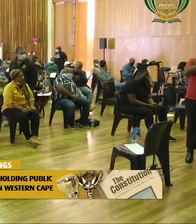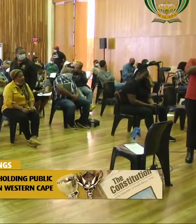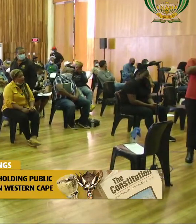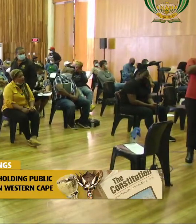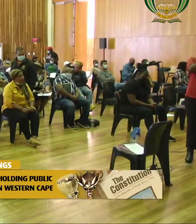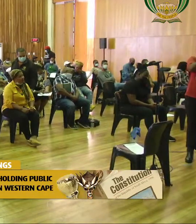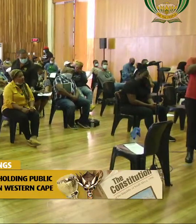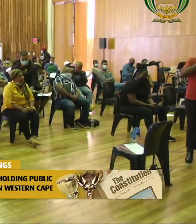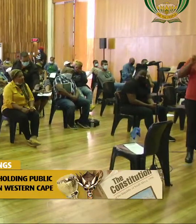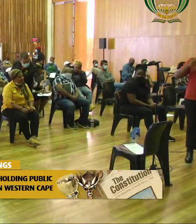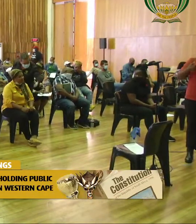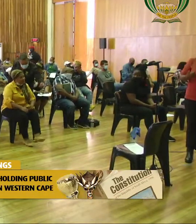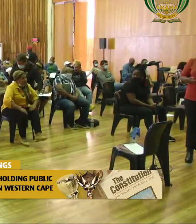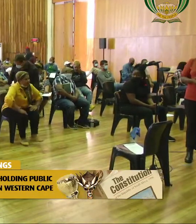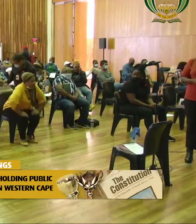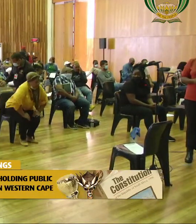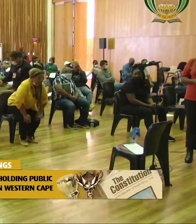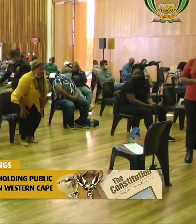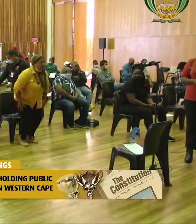Okay, let's start.